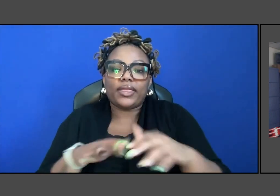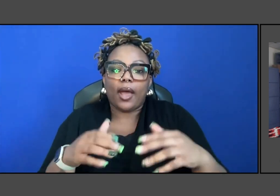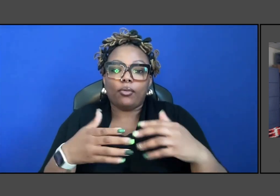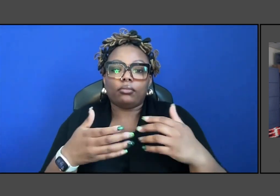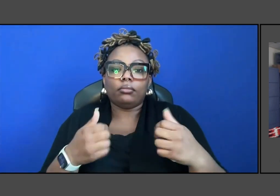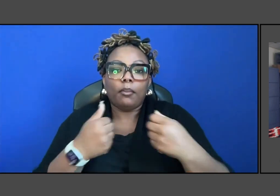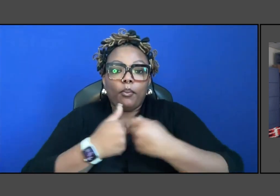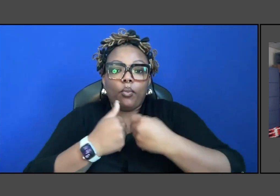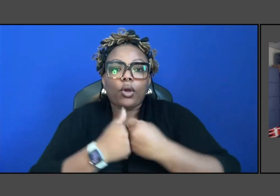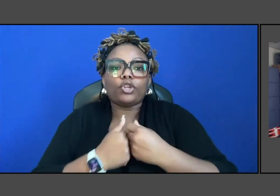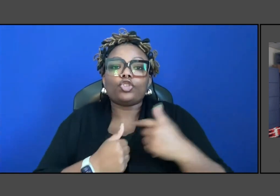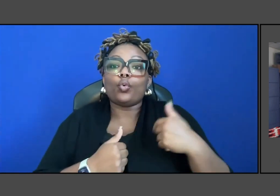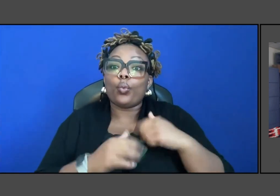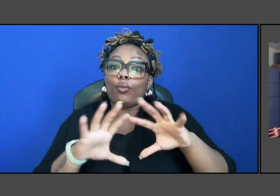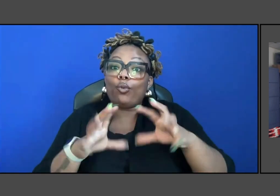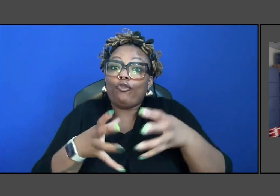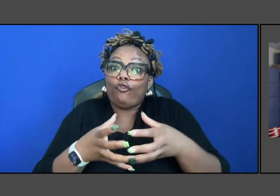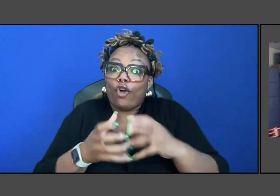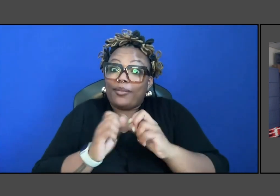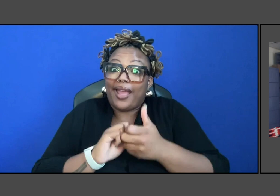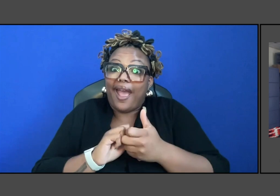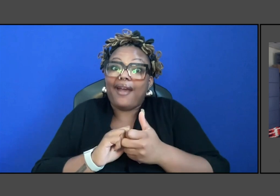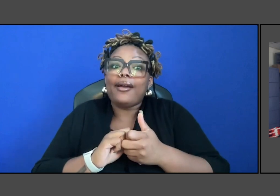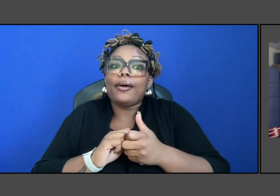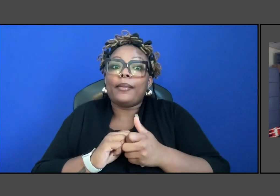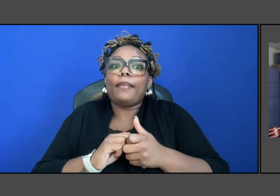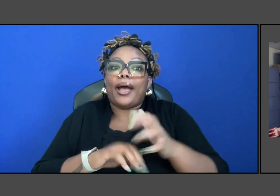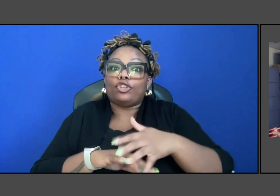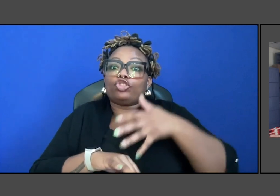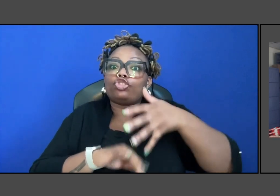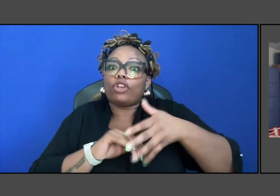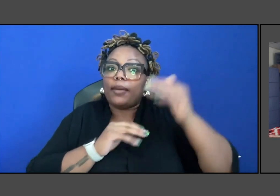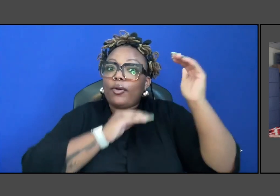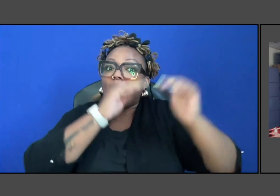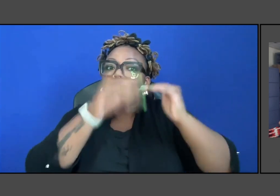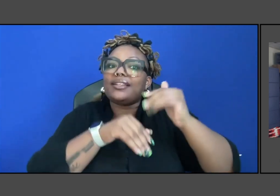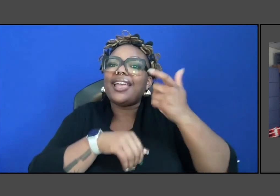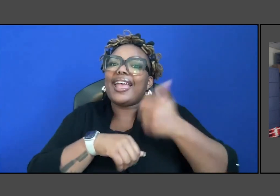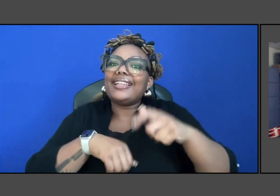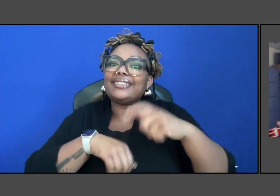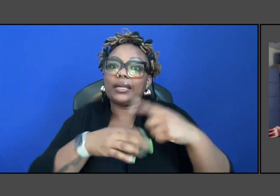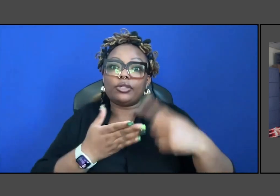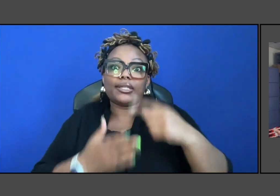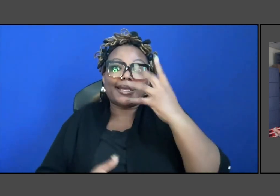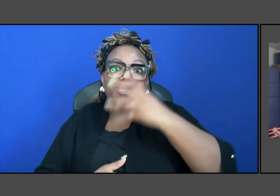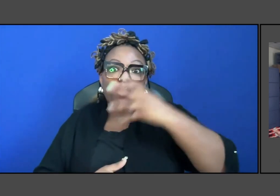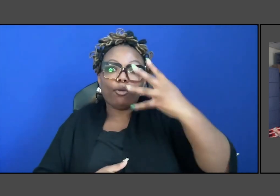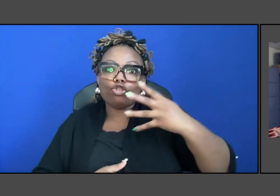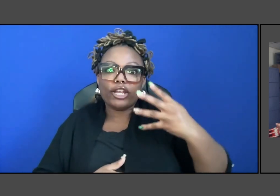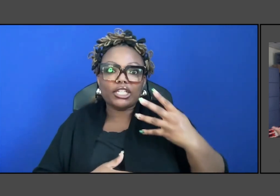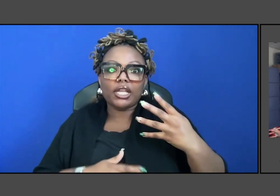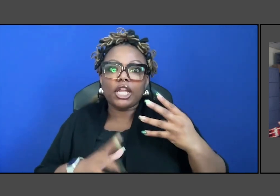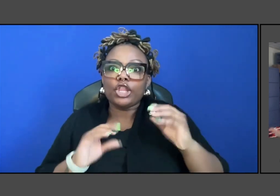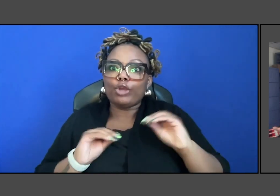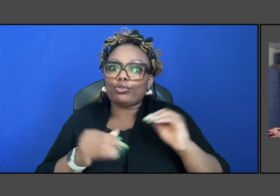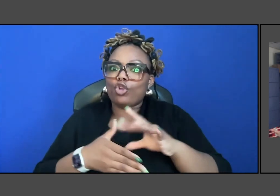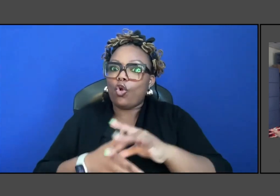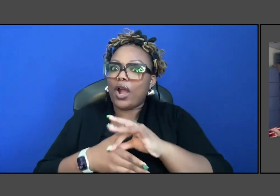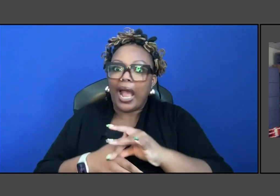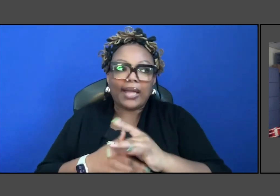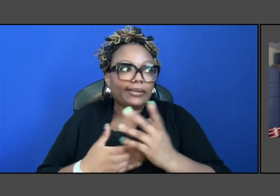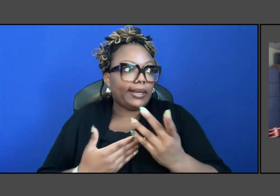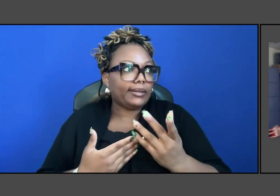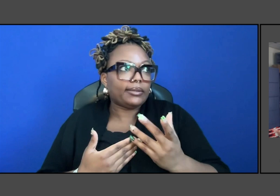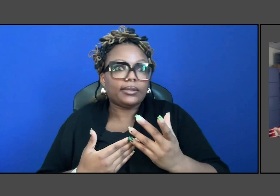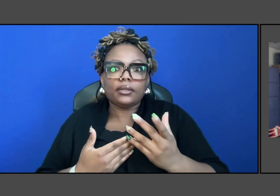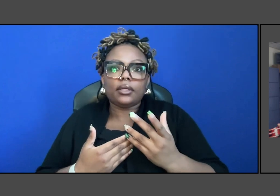because every time immigration was spoken of, there was no like contextualization of the